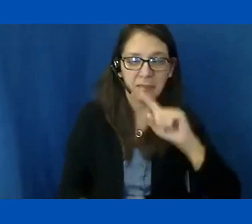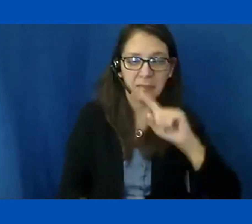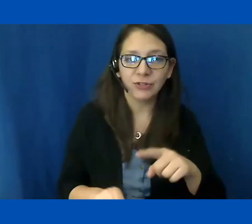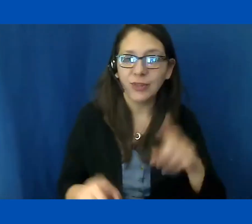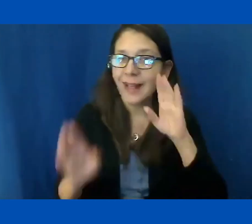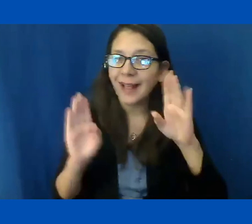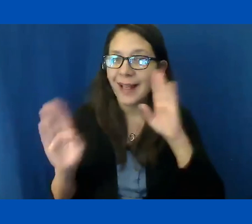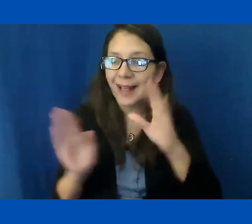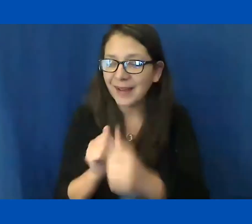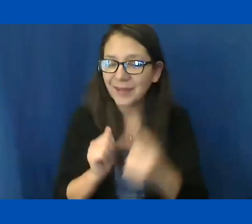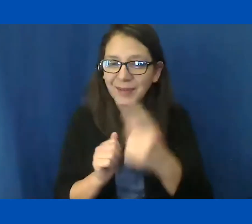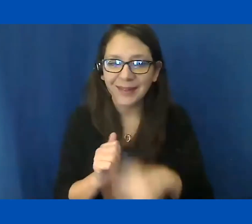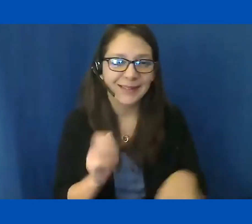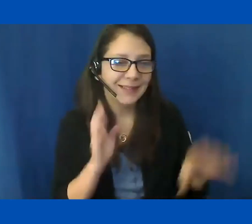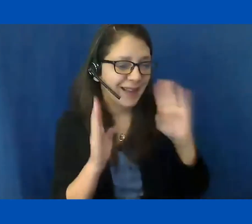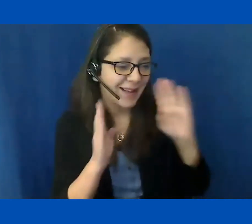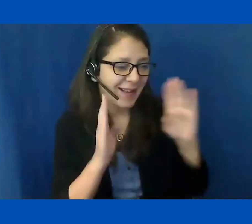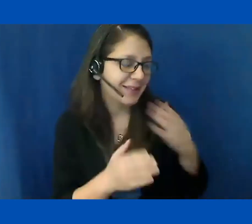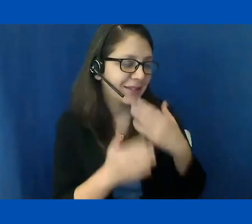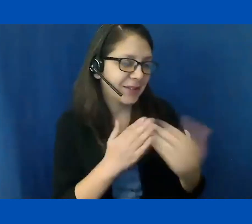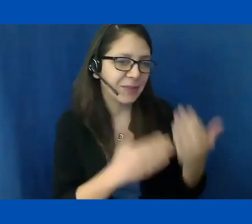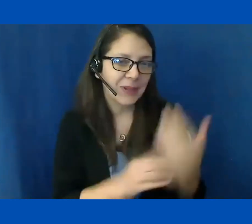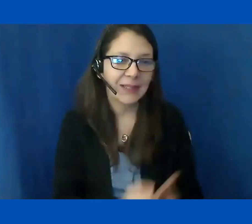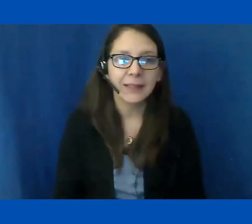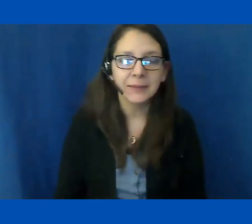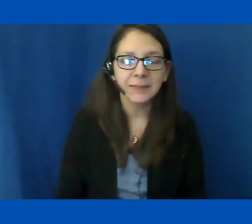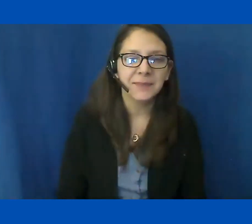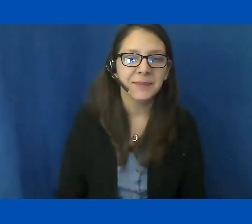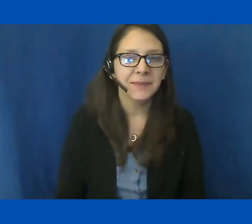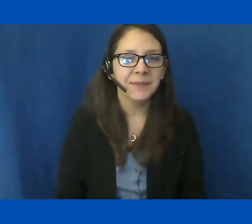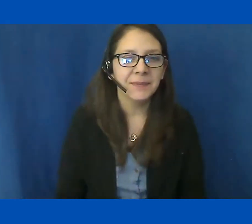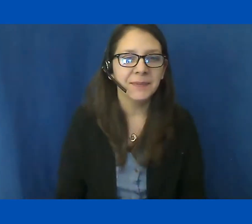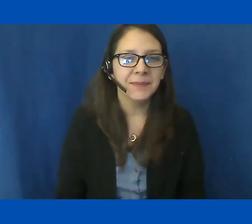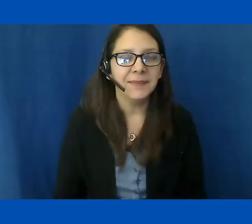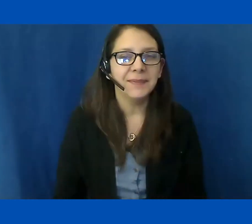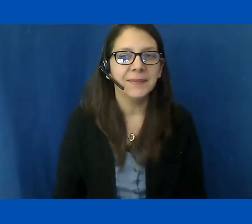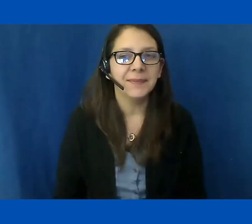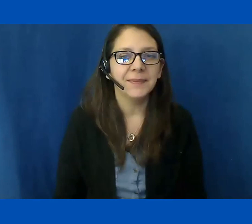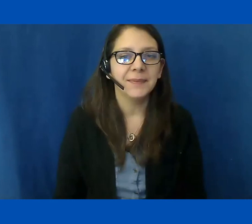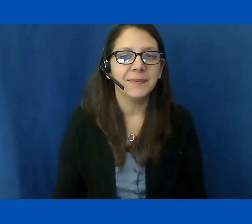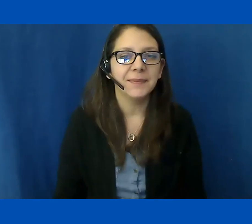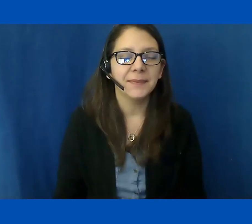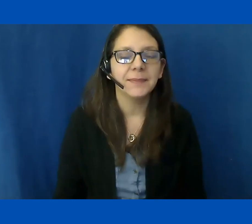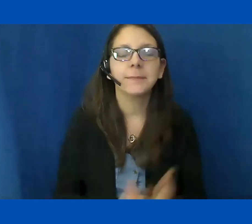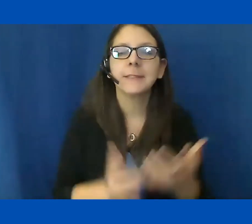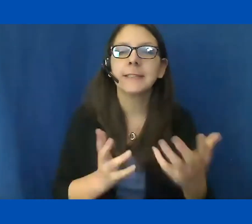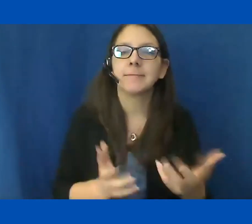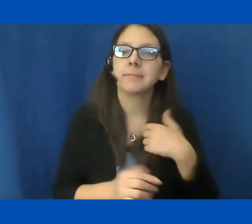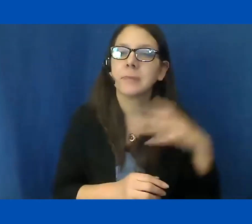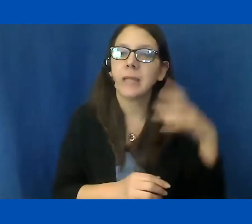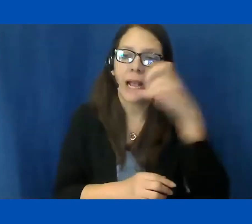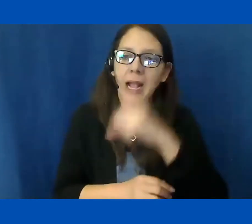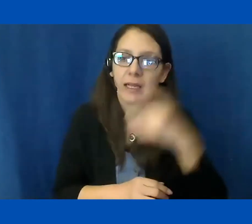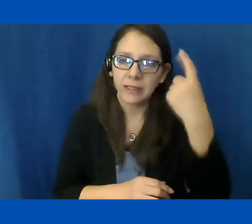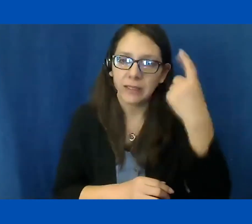Hi. Hi. Morning. So, I guess for me, it's a little